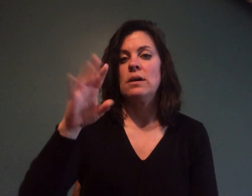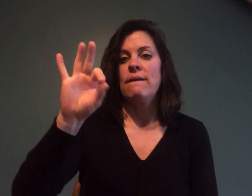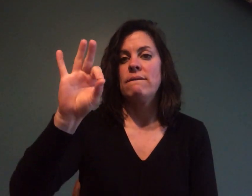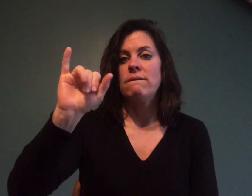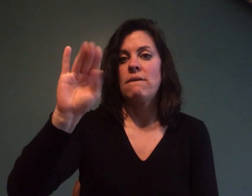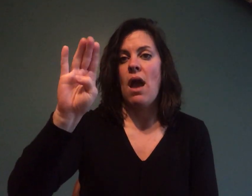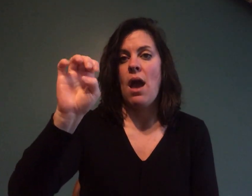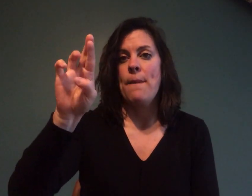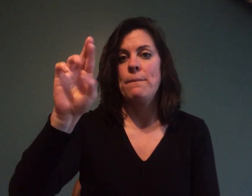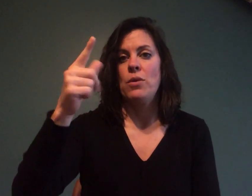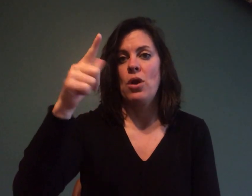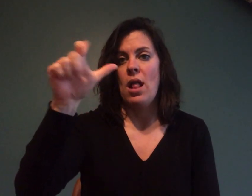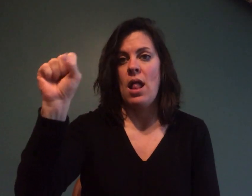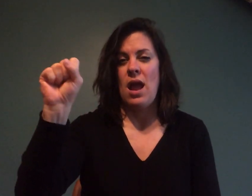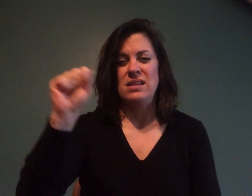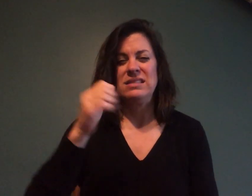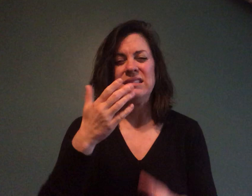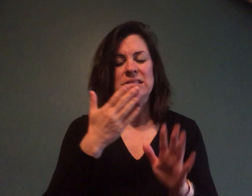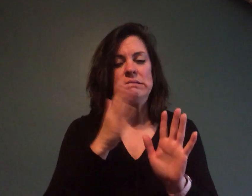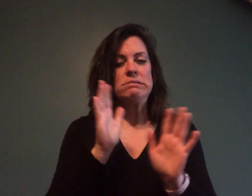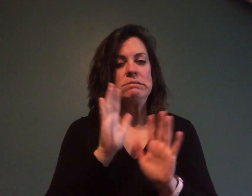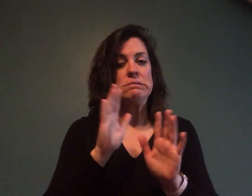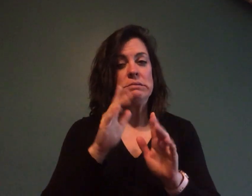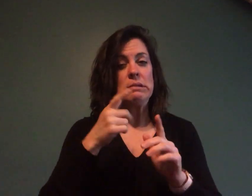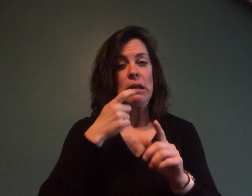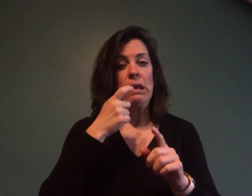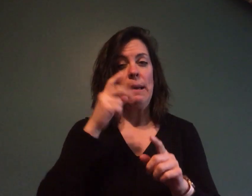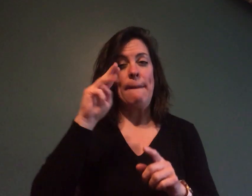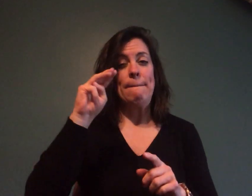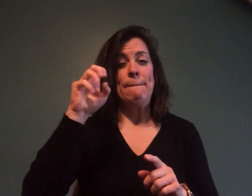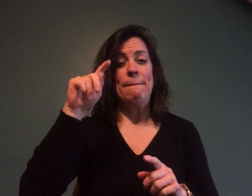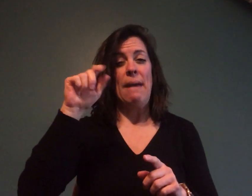have this done. All right, so we need to remember these things.